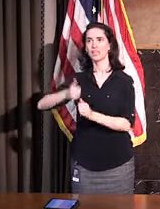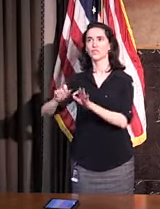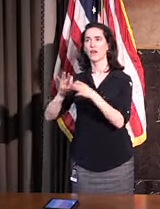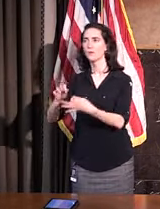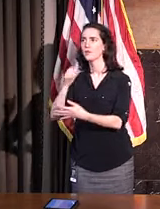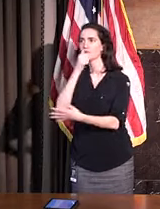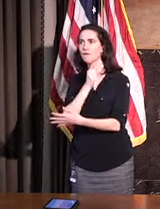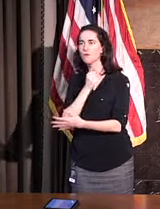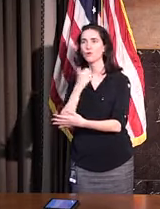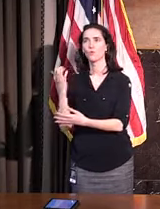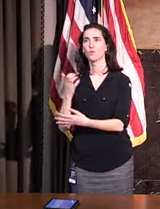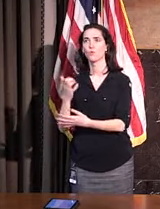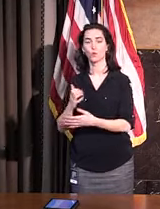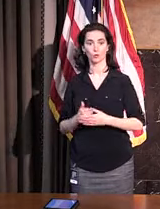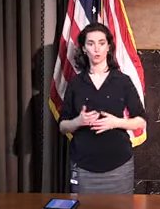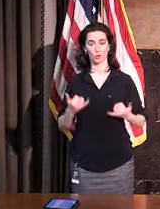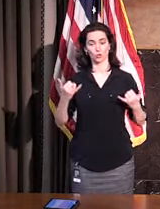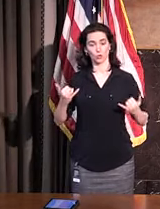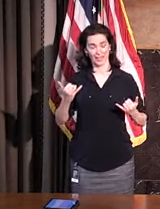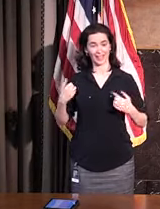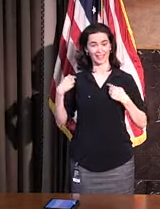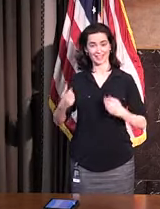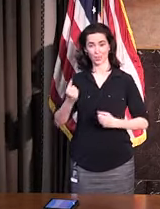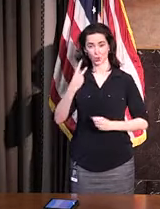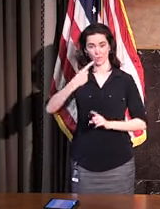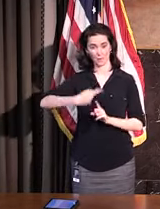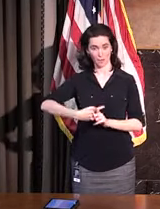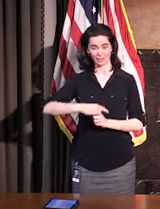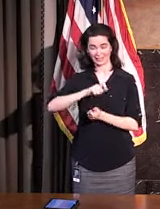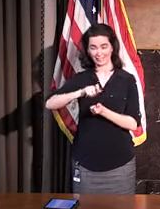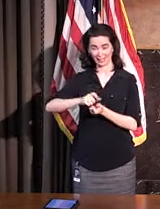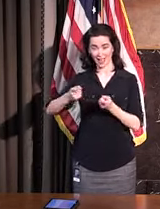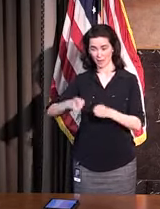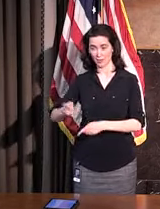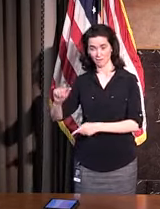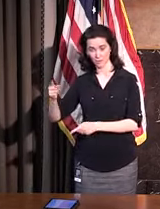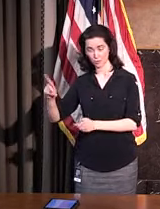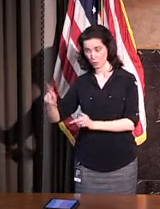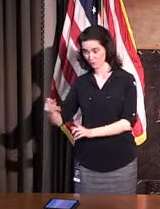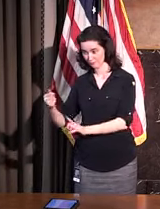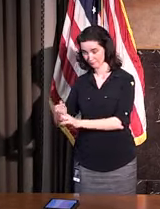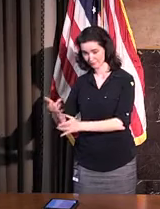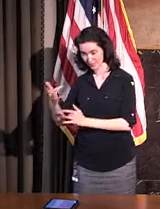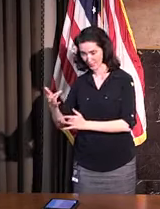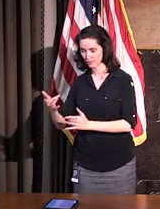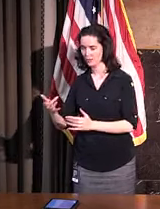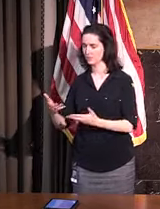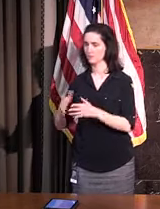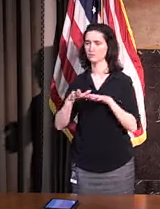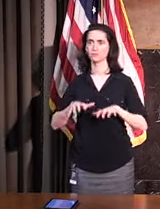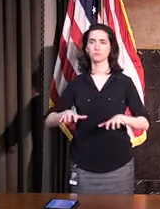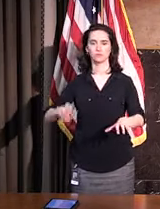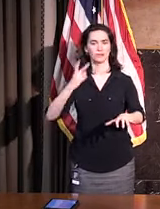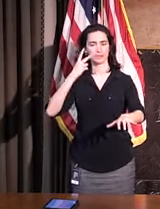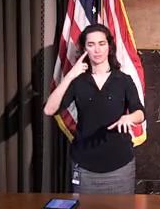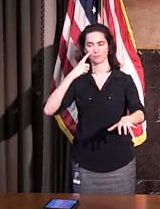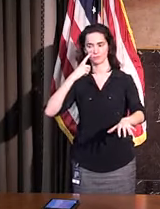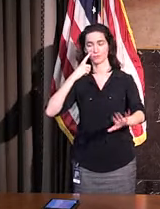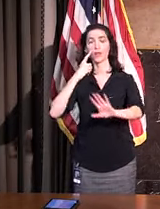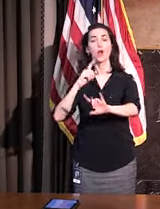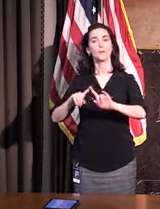months into the day, I think, to recognize that. I also think it's important to recognize that we have better days